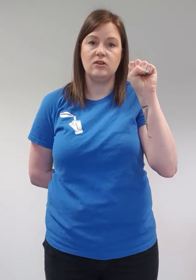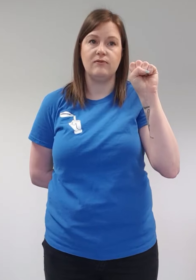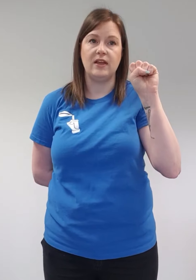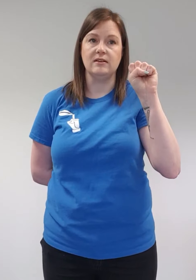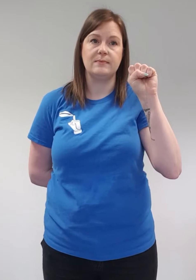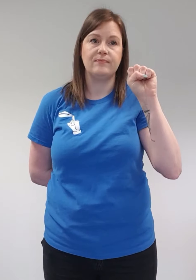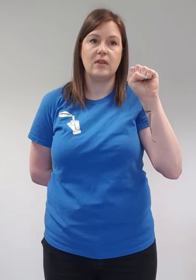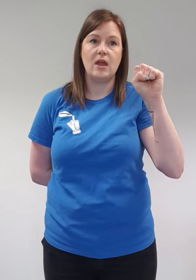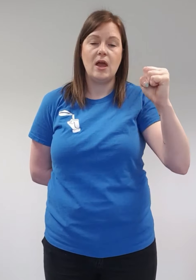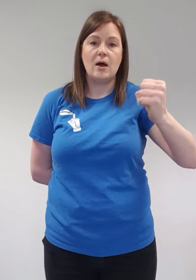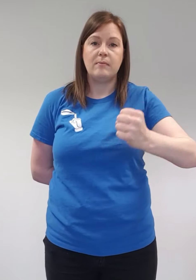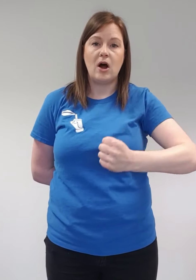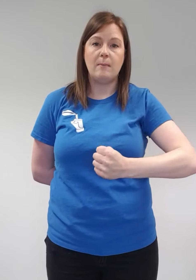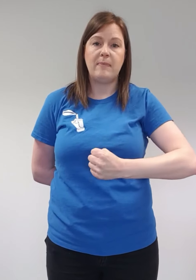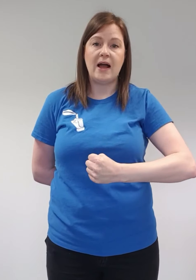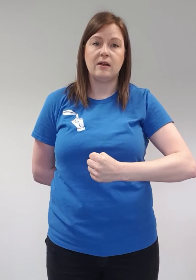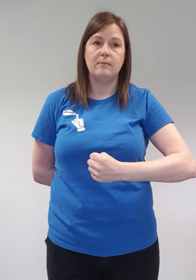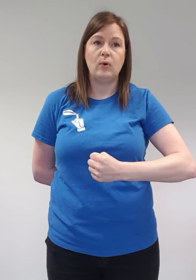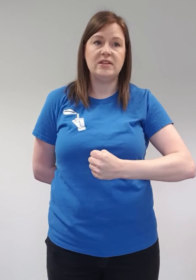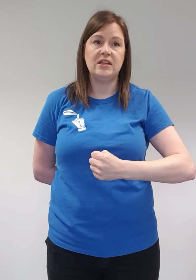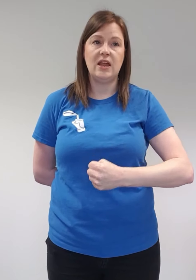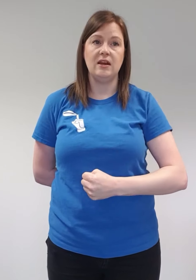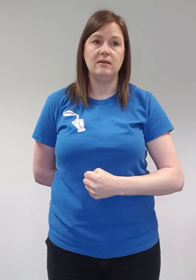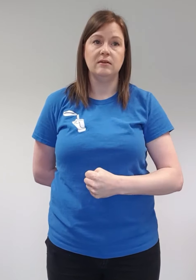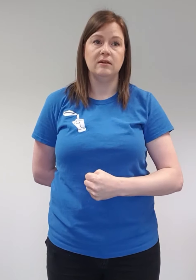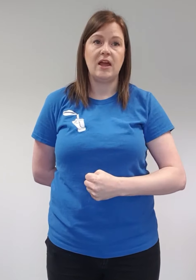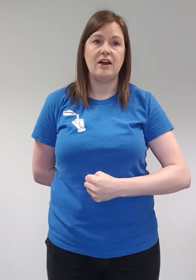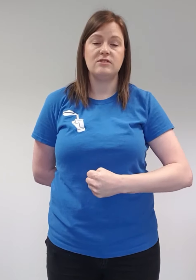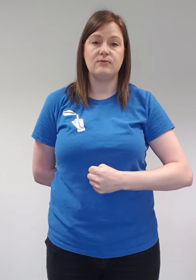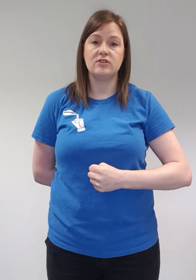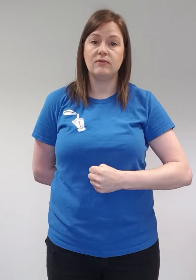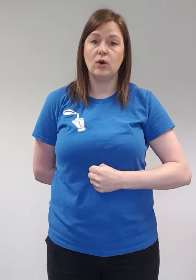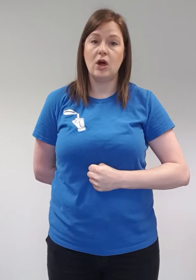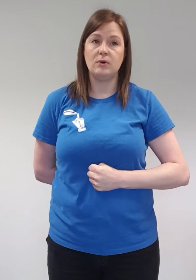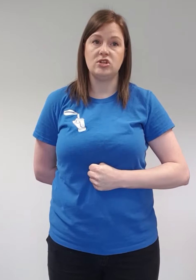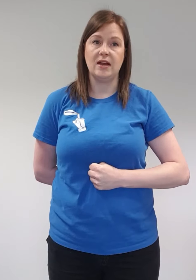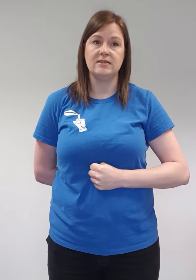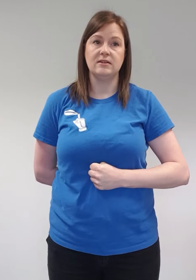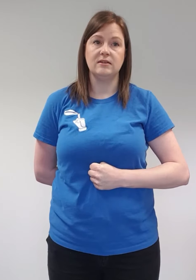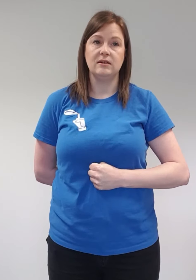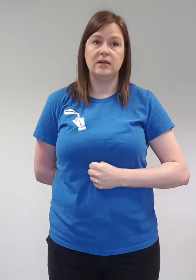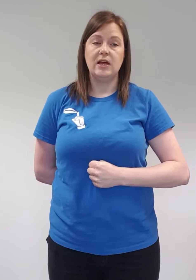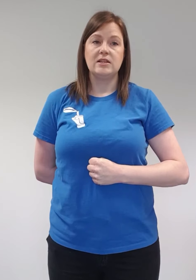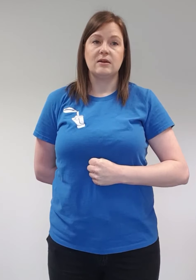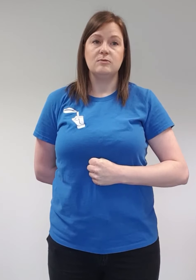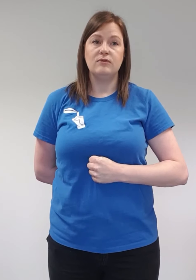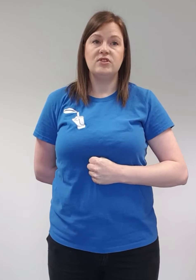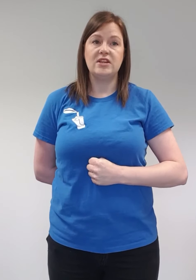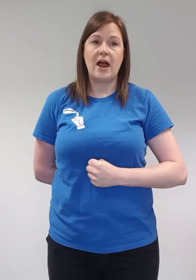your fingers. Palm back, pointing in, held in front of your lower chest. It's going to move down